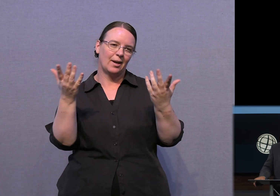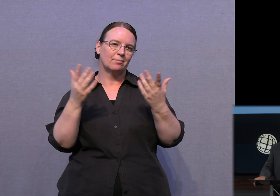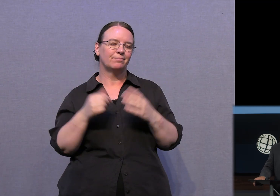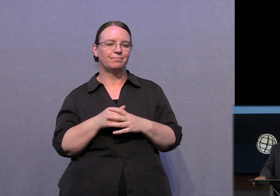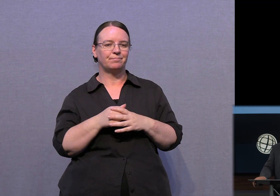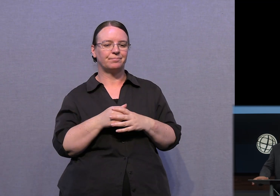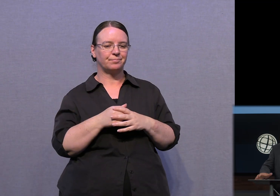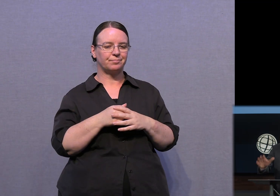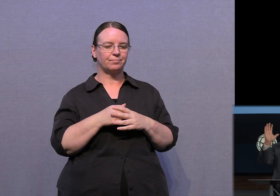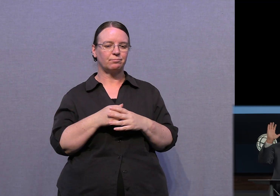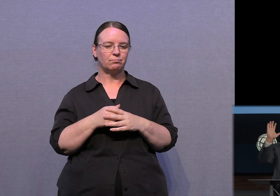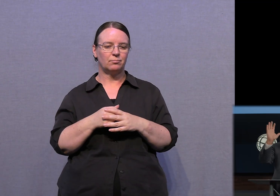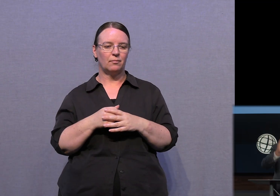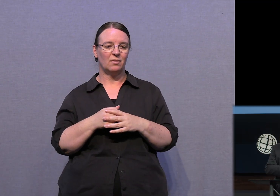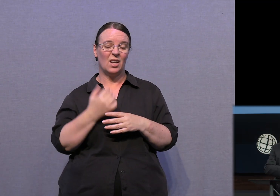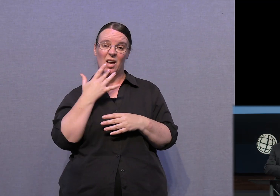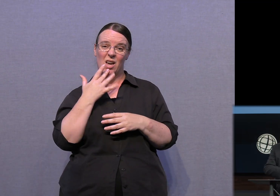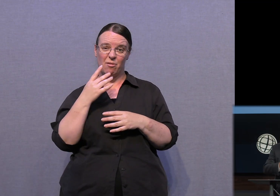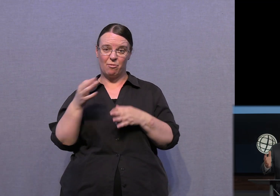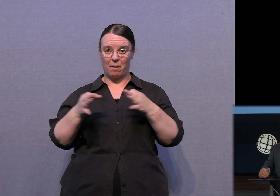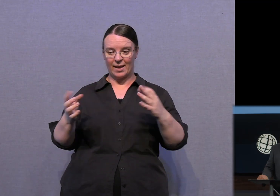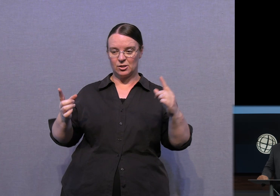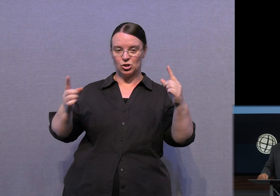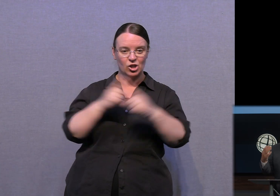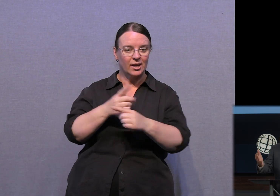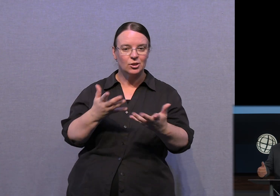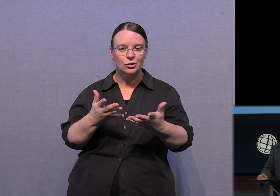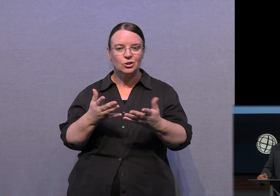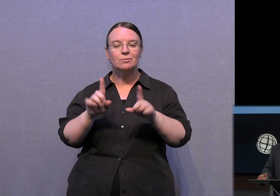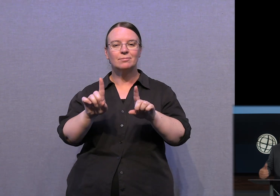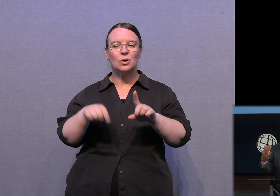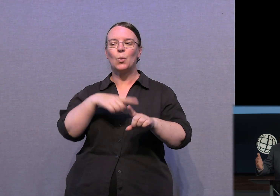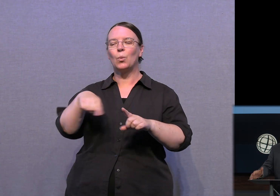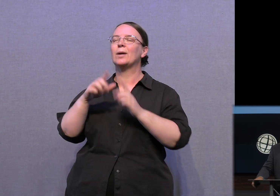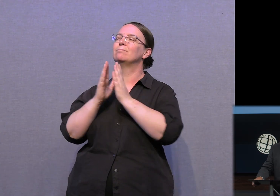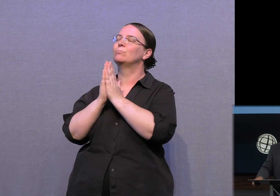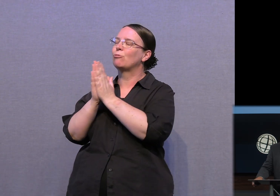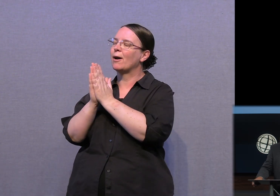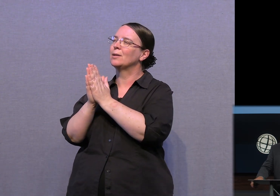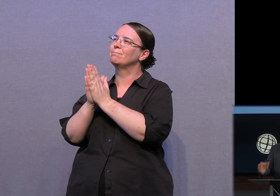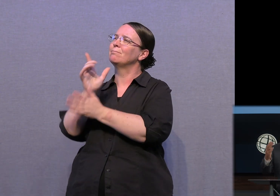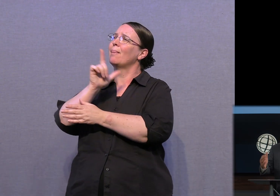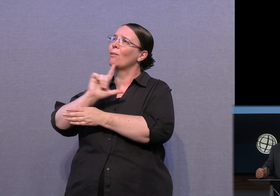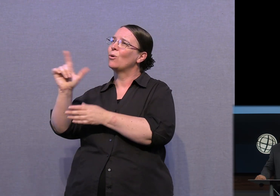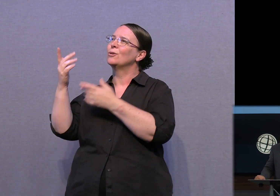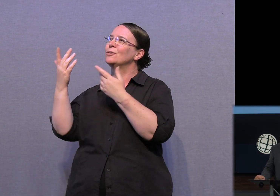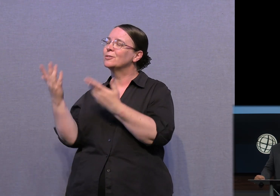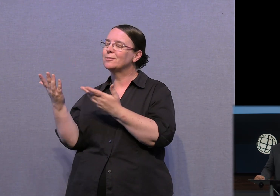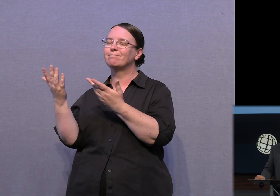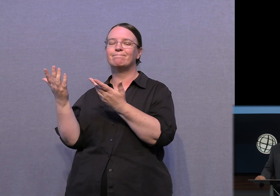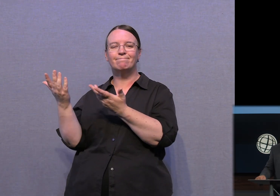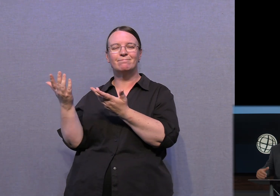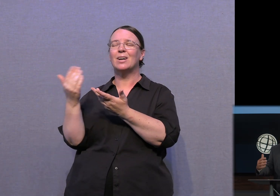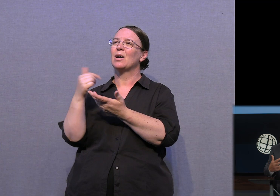those cases, we go to God in prayer and say, Lord, we prayed. We've consecrated ourselves to you. We focused on your